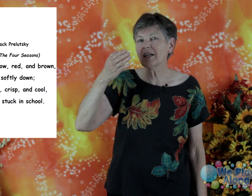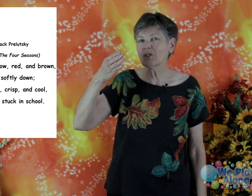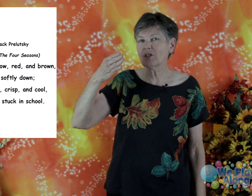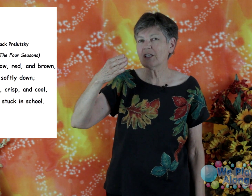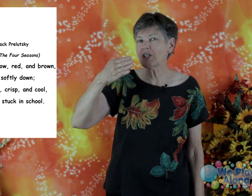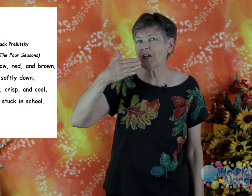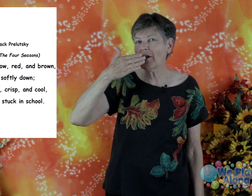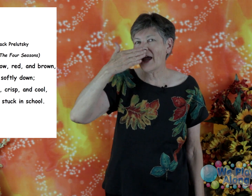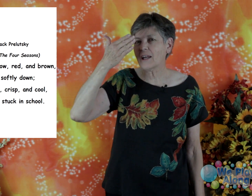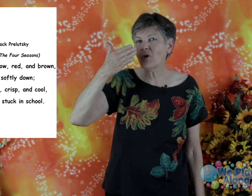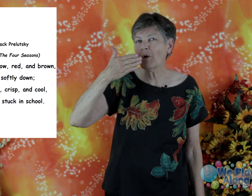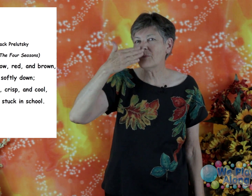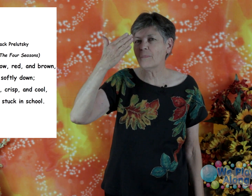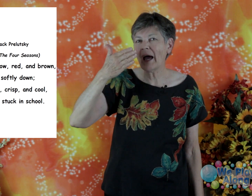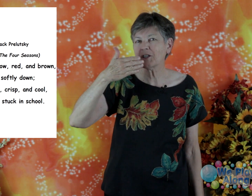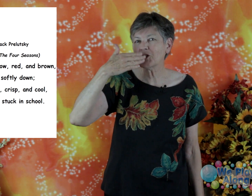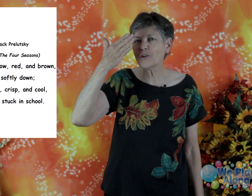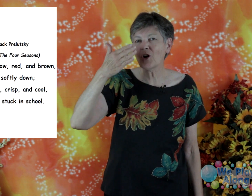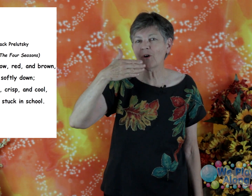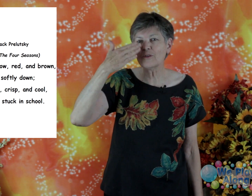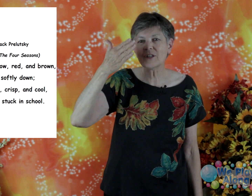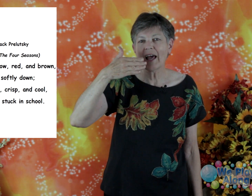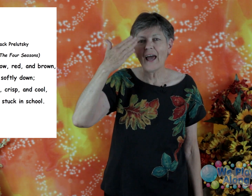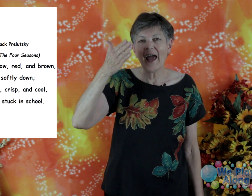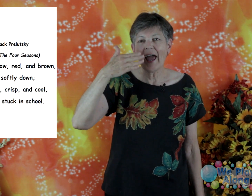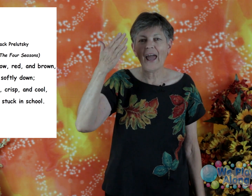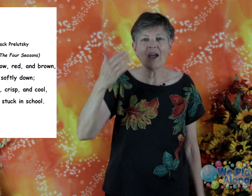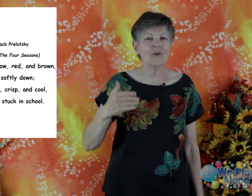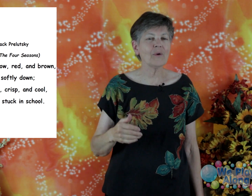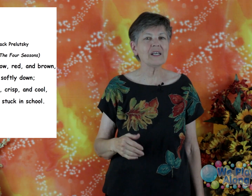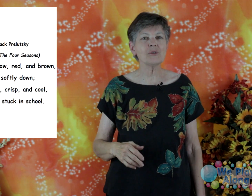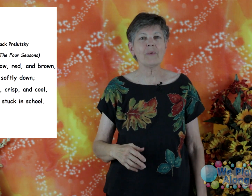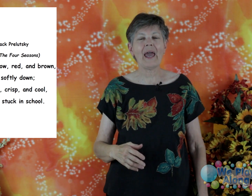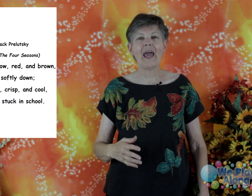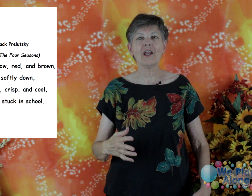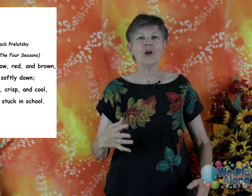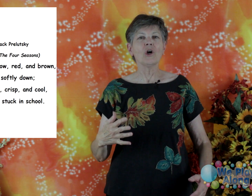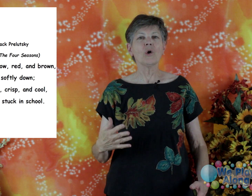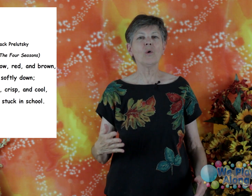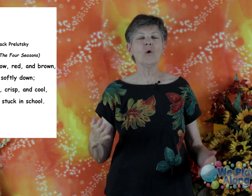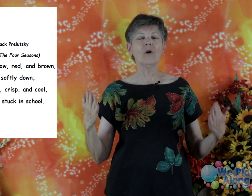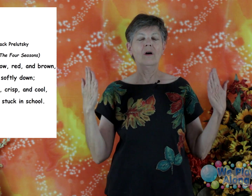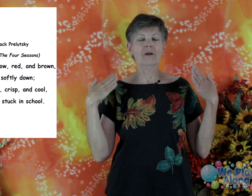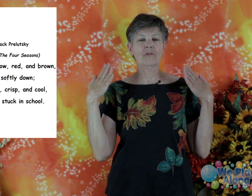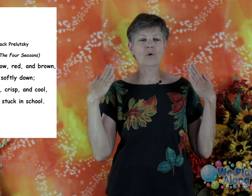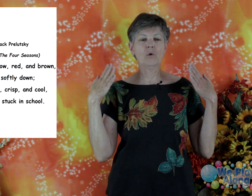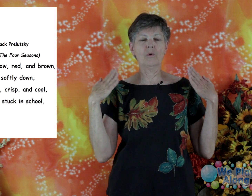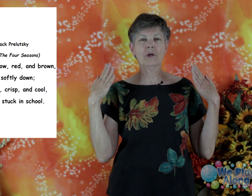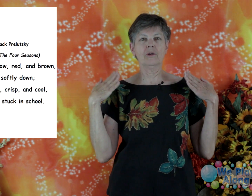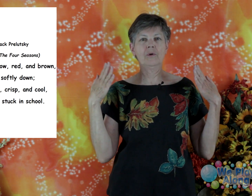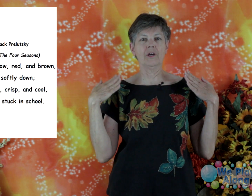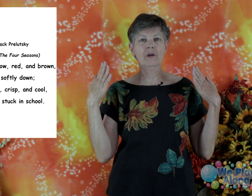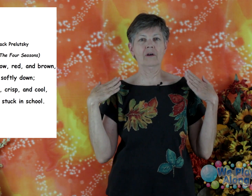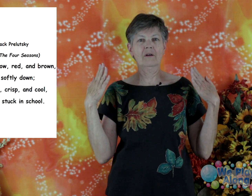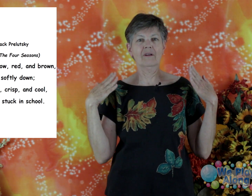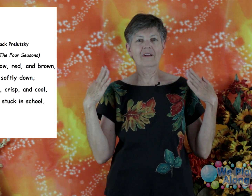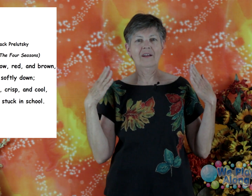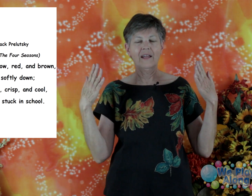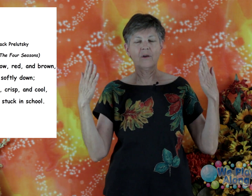So just take your hand and go up past your nose. Crisp and cool. For cool, we're going to do here. Like, ooh,